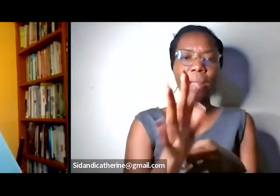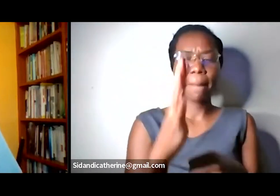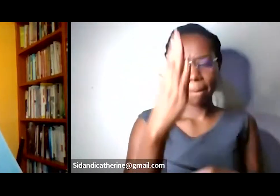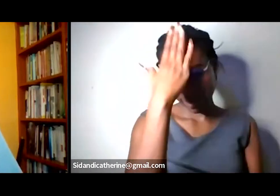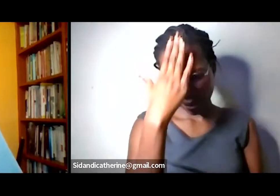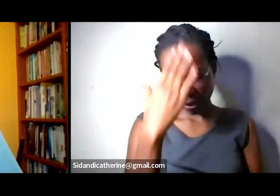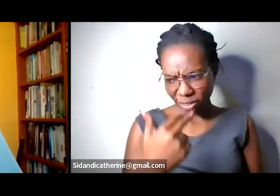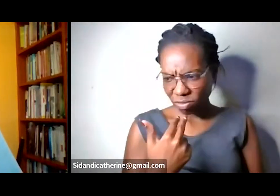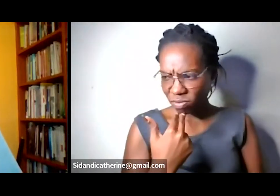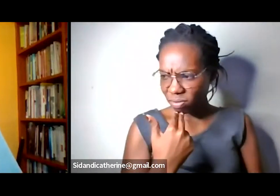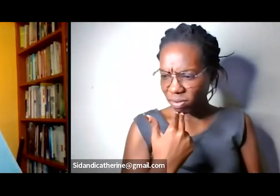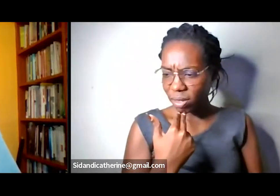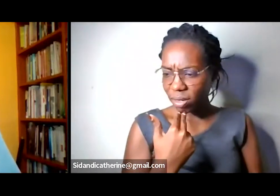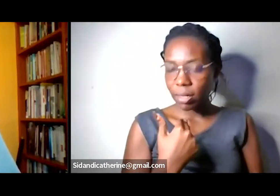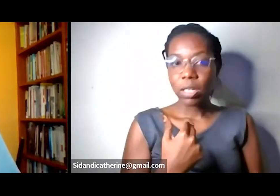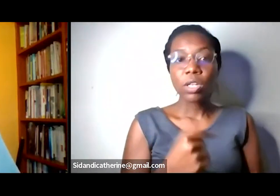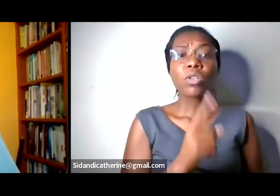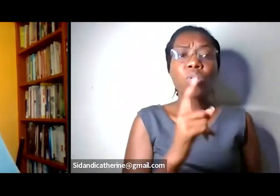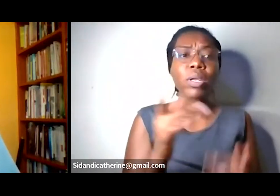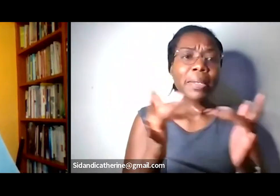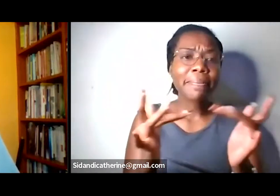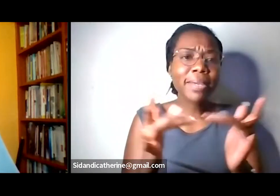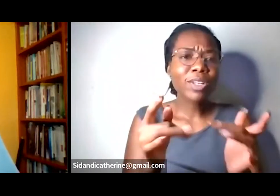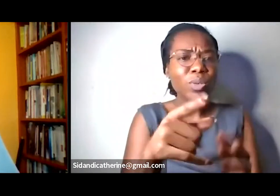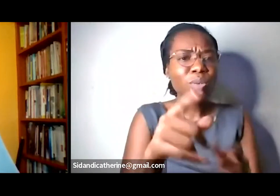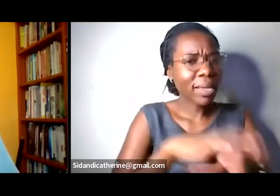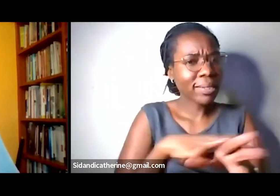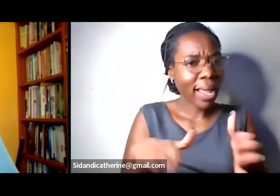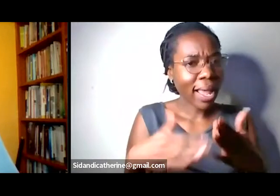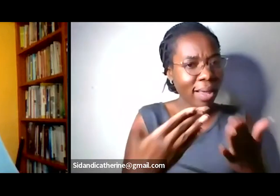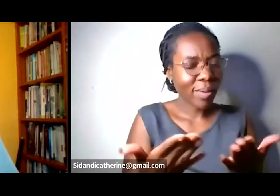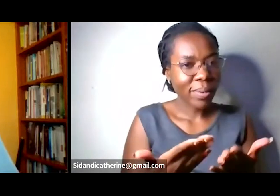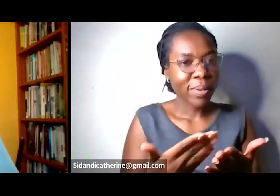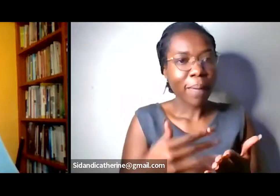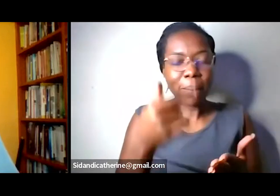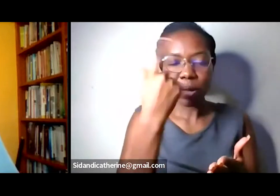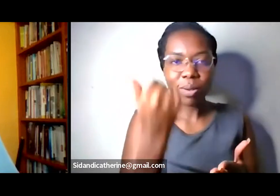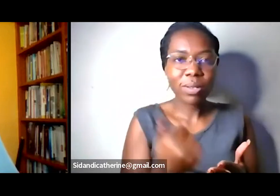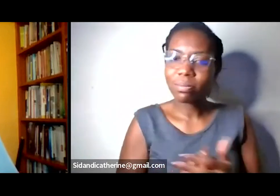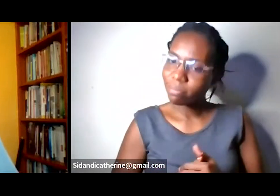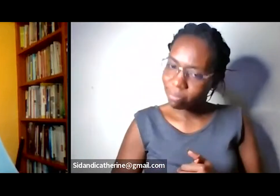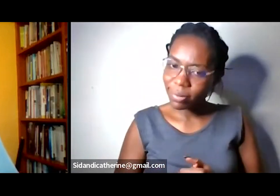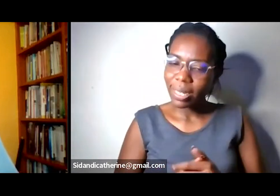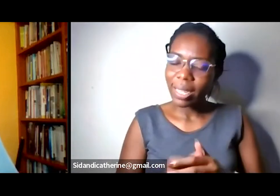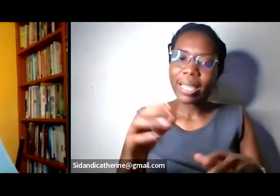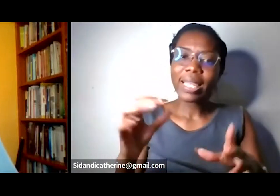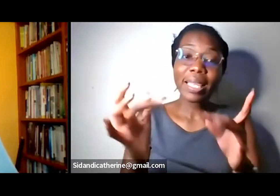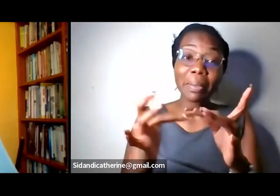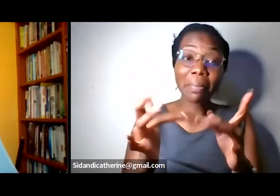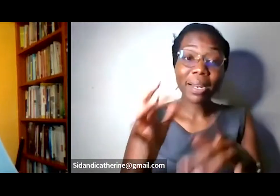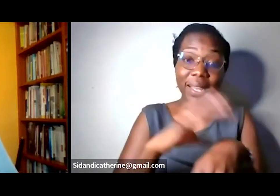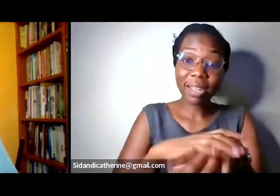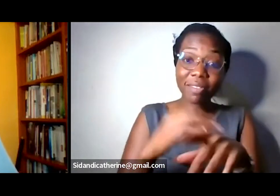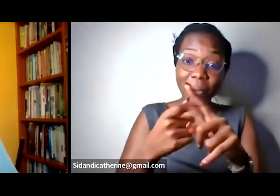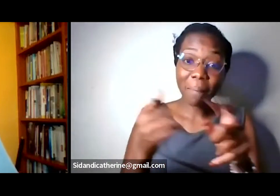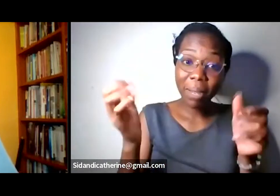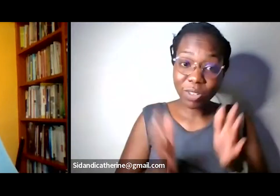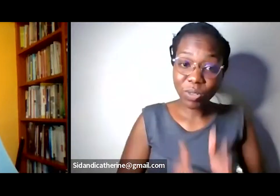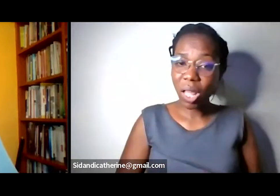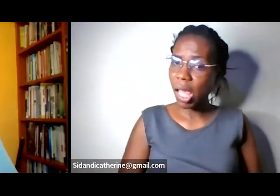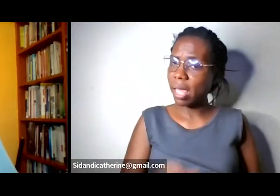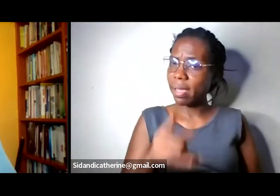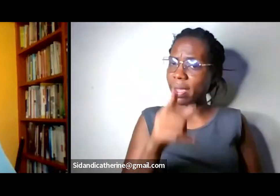customer wants. What do customers really want? That is a question. It doesn't matter whether it's a